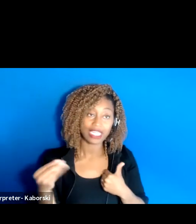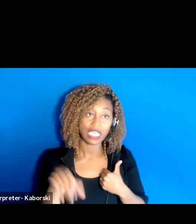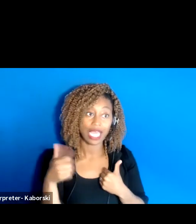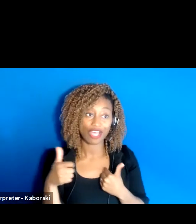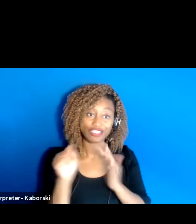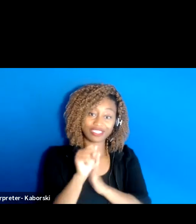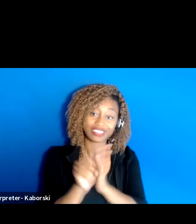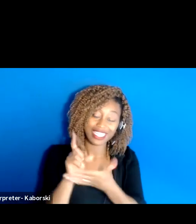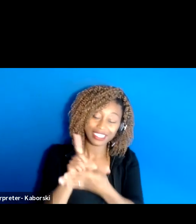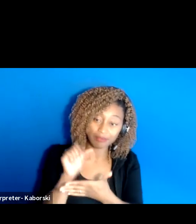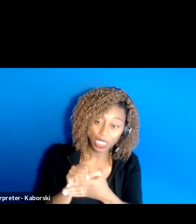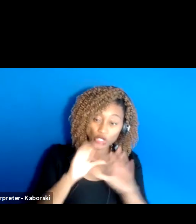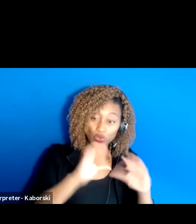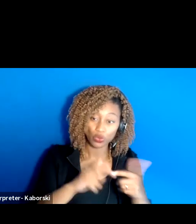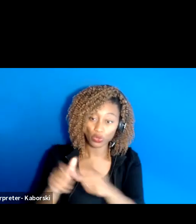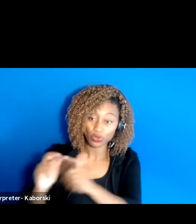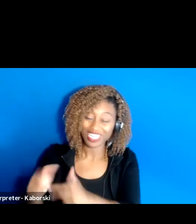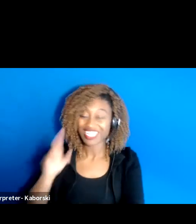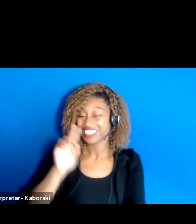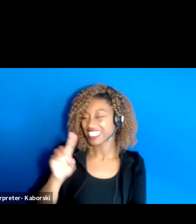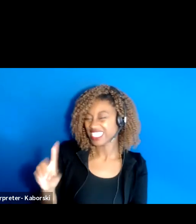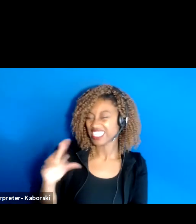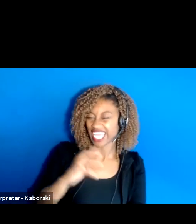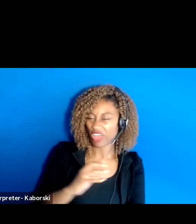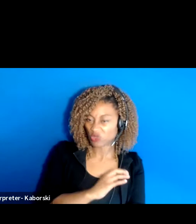state disability groups such as our DD Council,